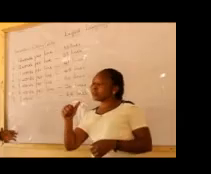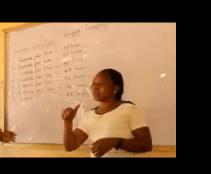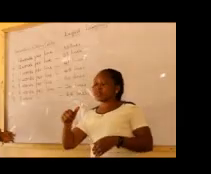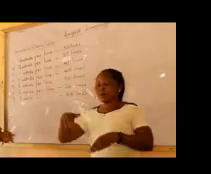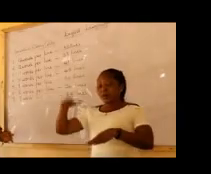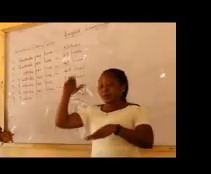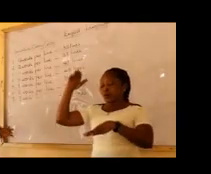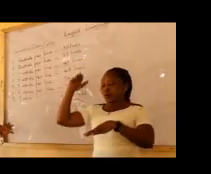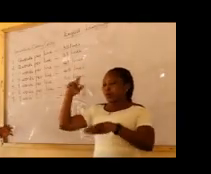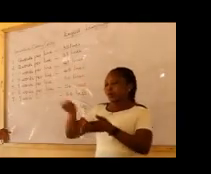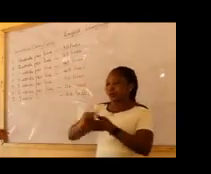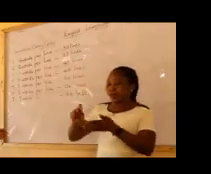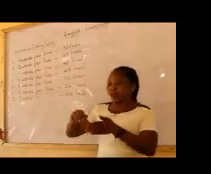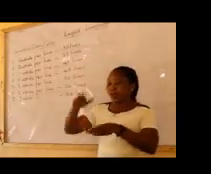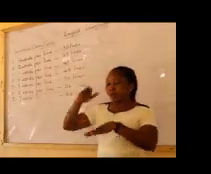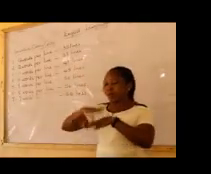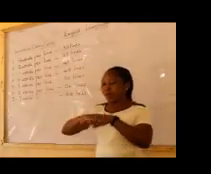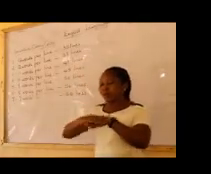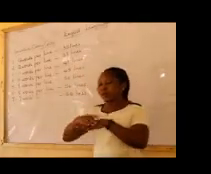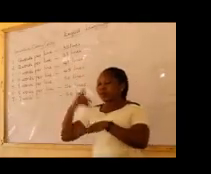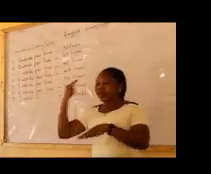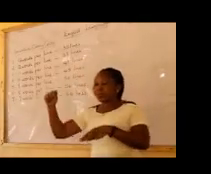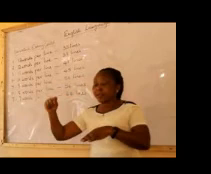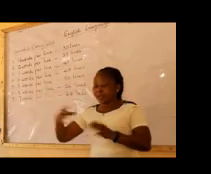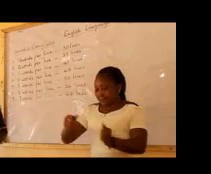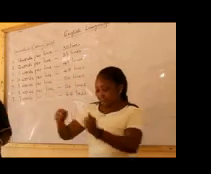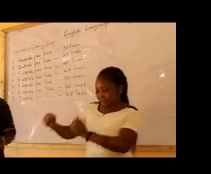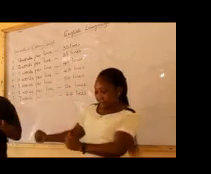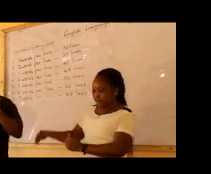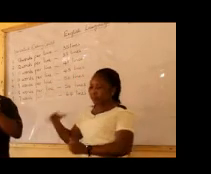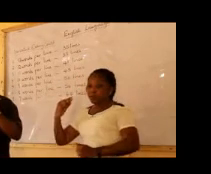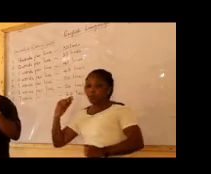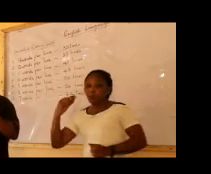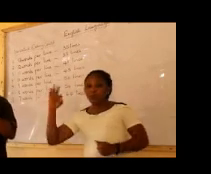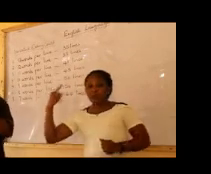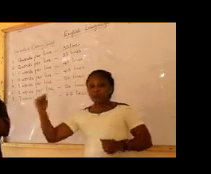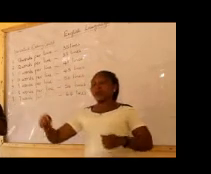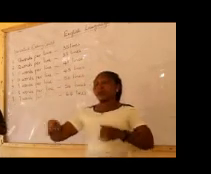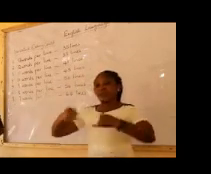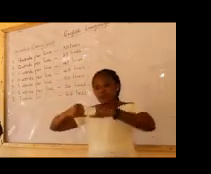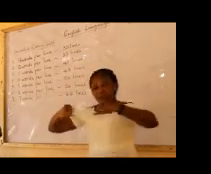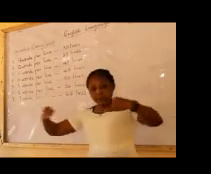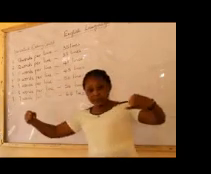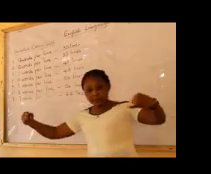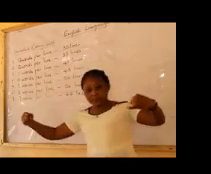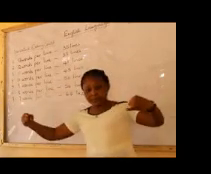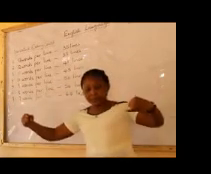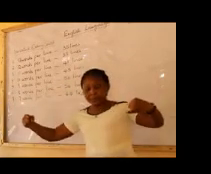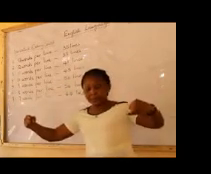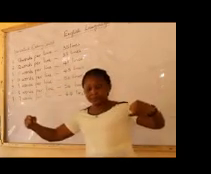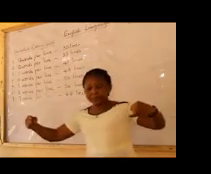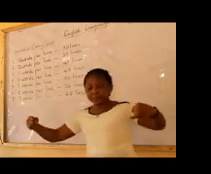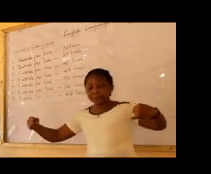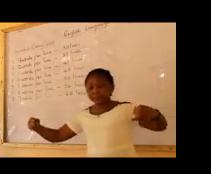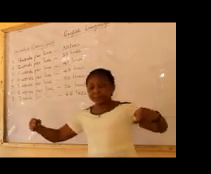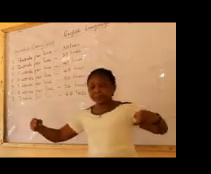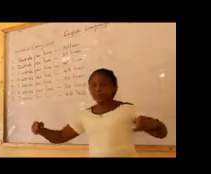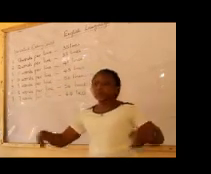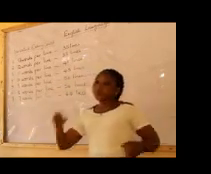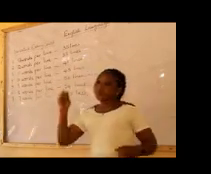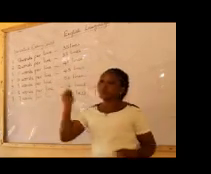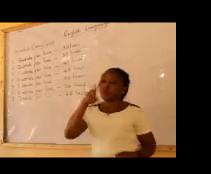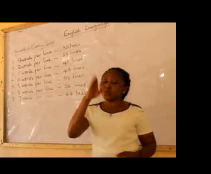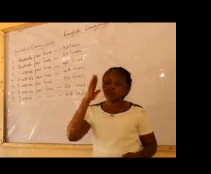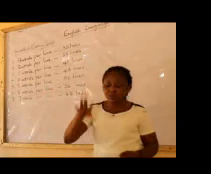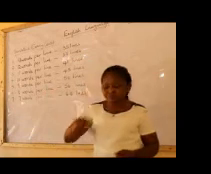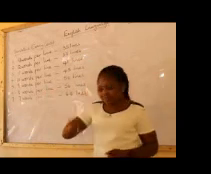where the comments are made by the examiners. So you will pick a